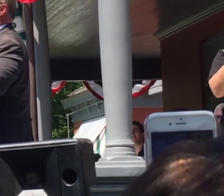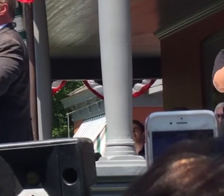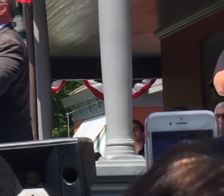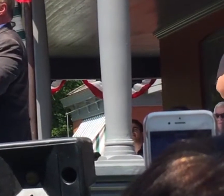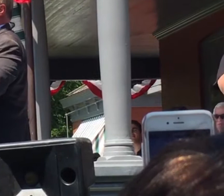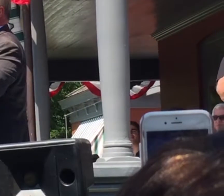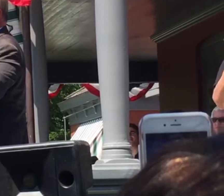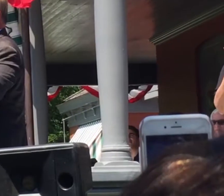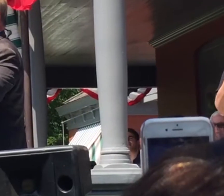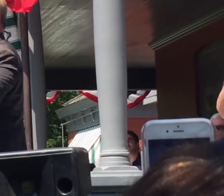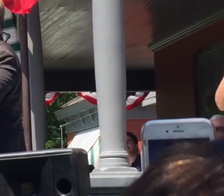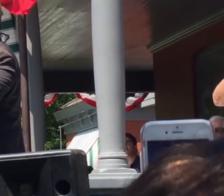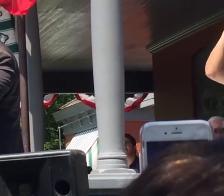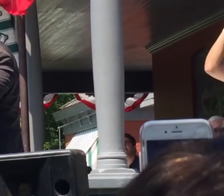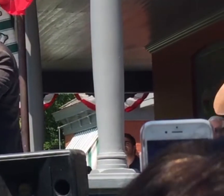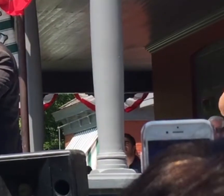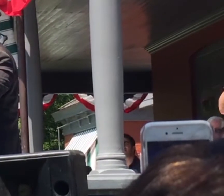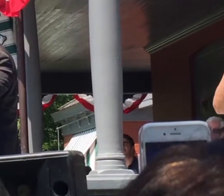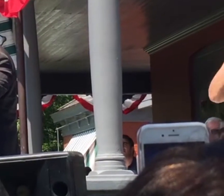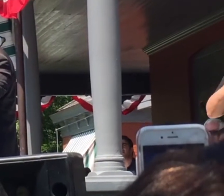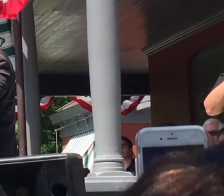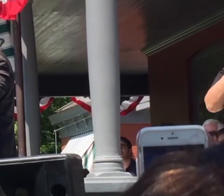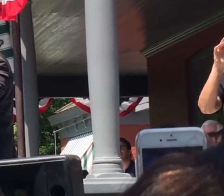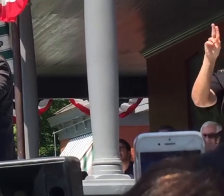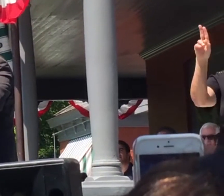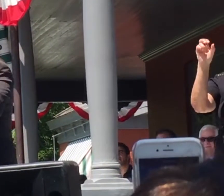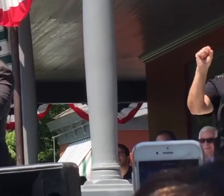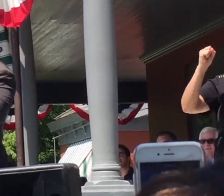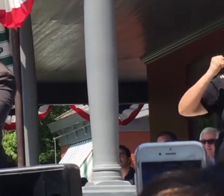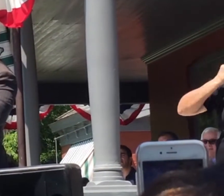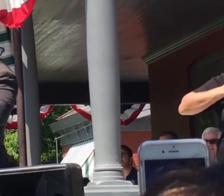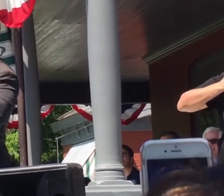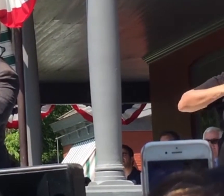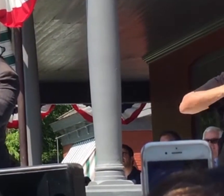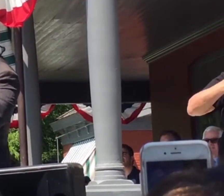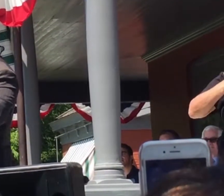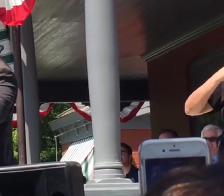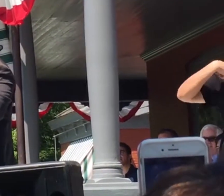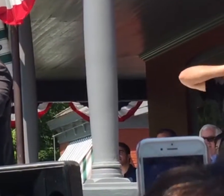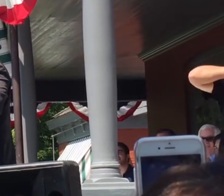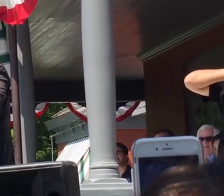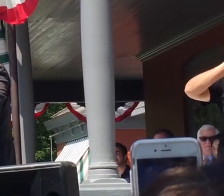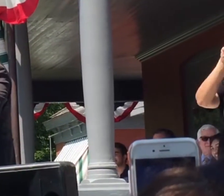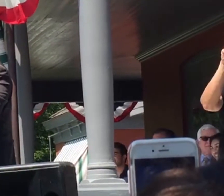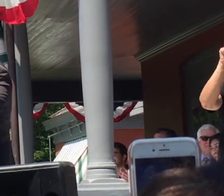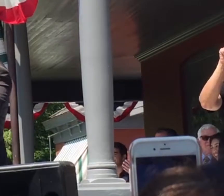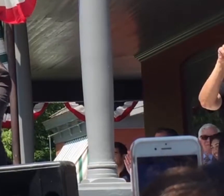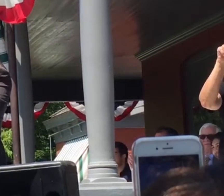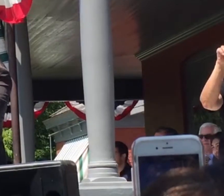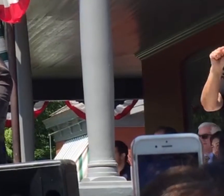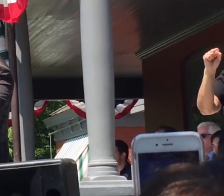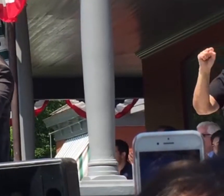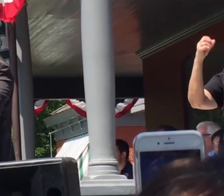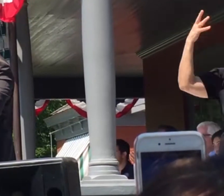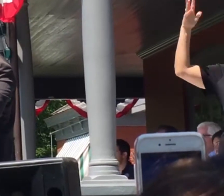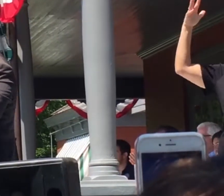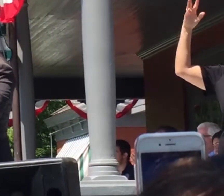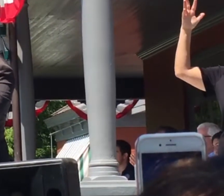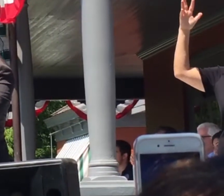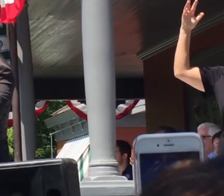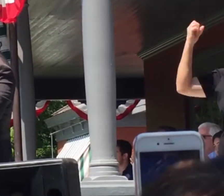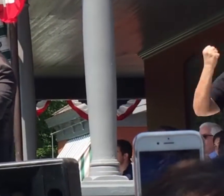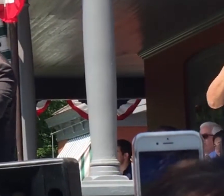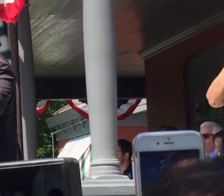to the men and women of the United States Armed Forces and to our veterans. Hear, hear!